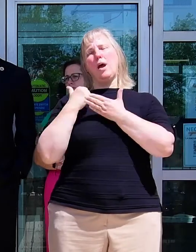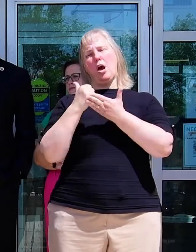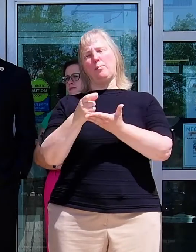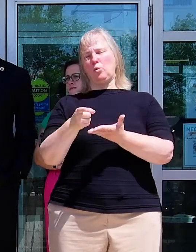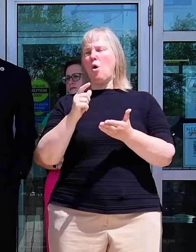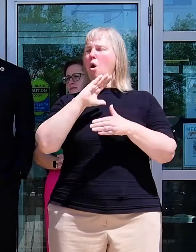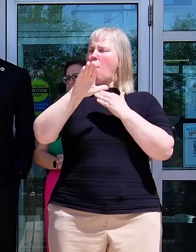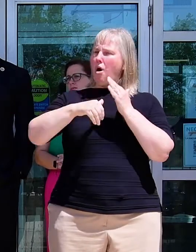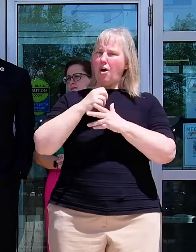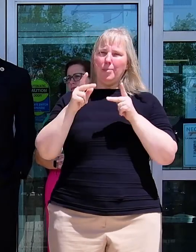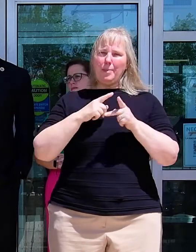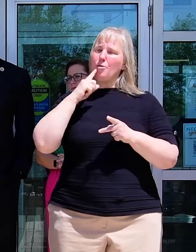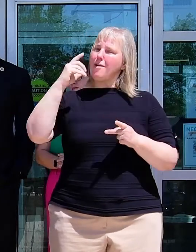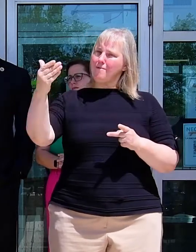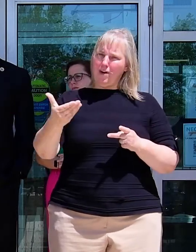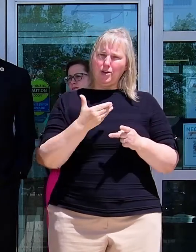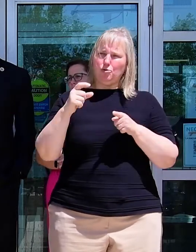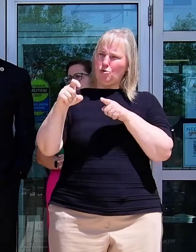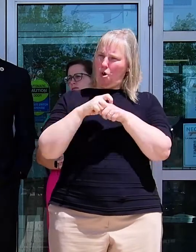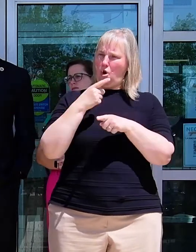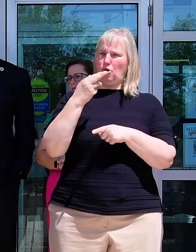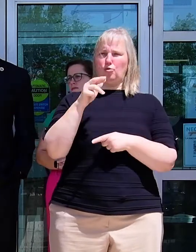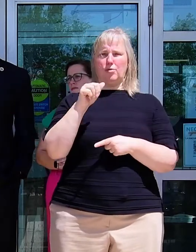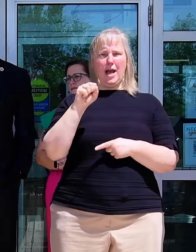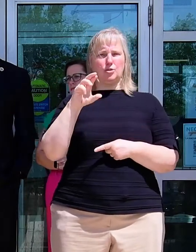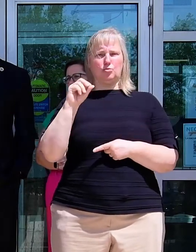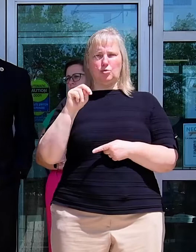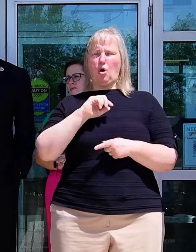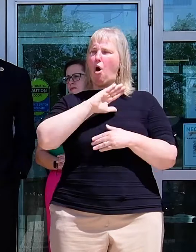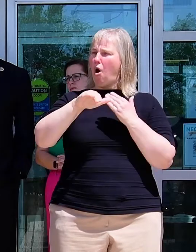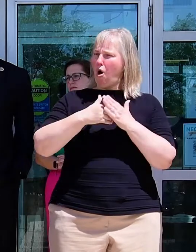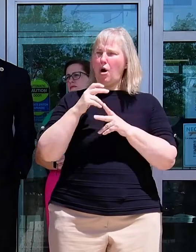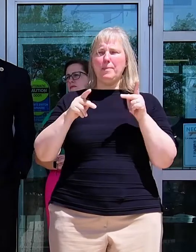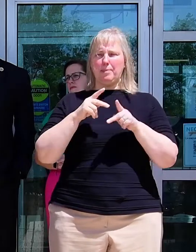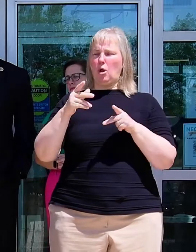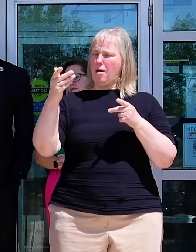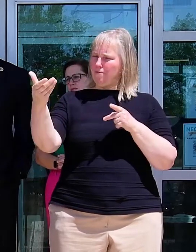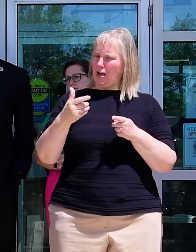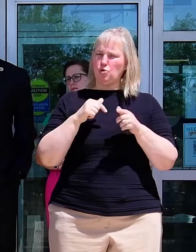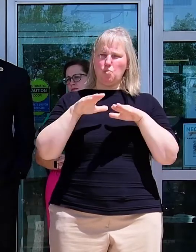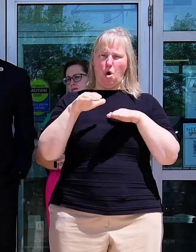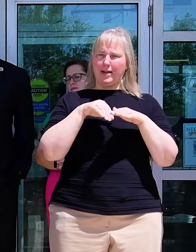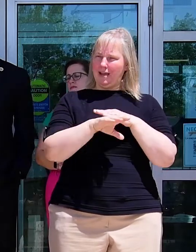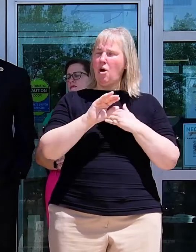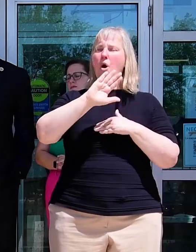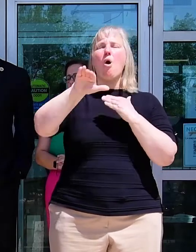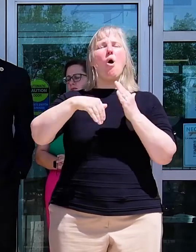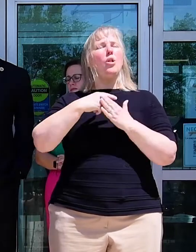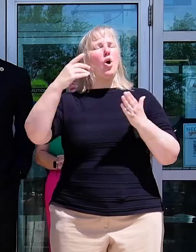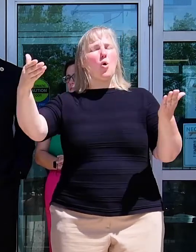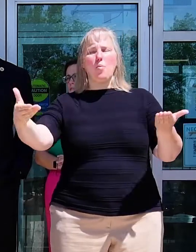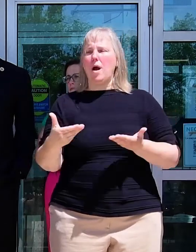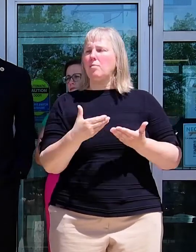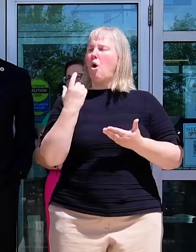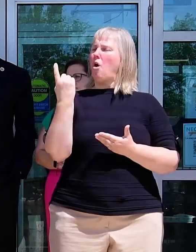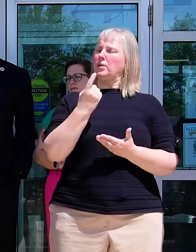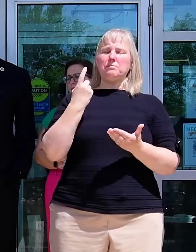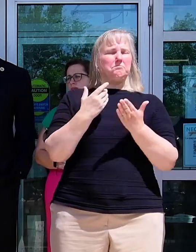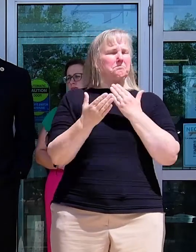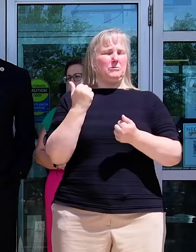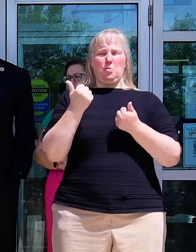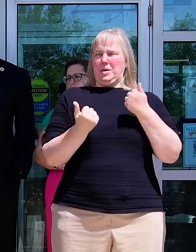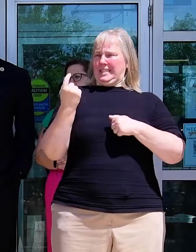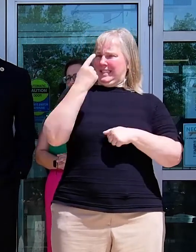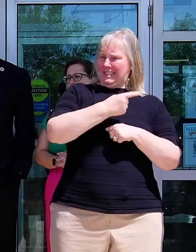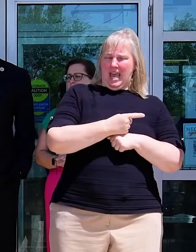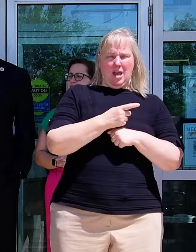people are invited to call Grassroots. All people are invited to walk in. All are welcome, all the time. Doesn't matter the day,